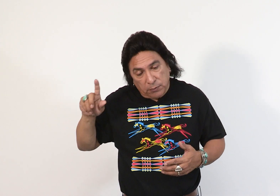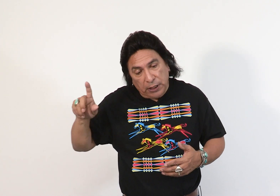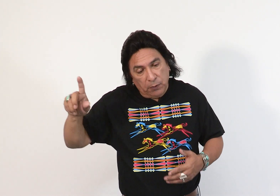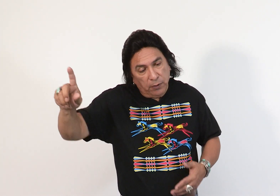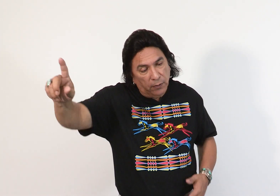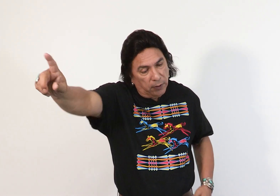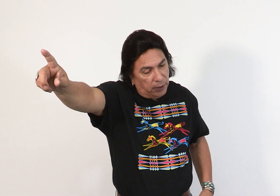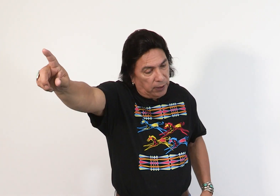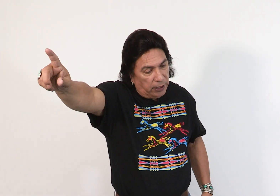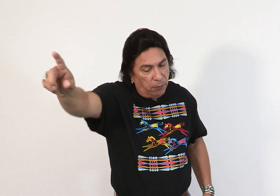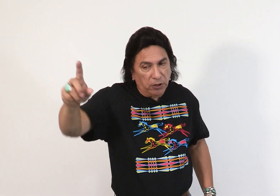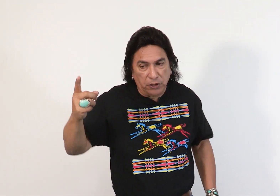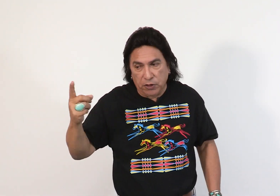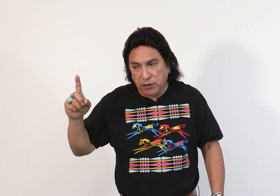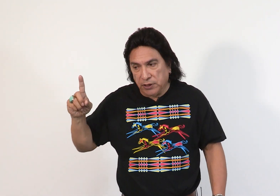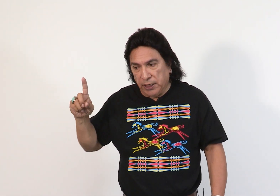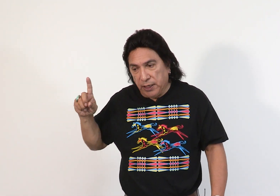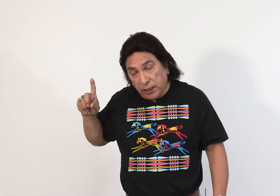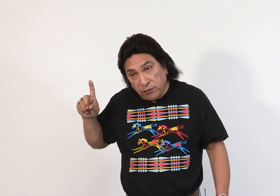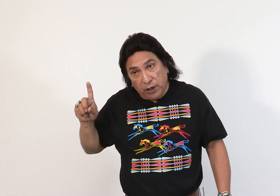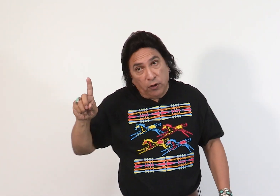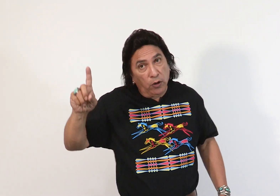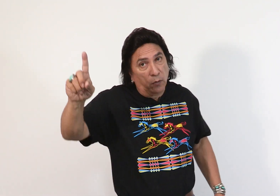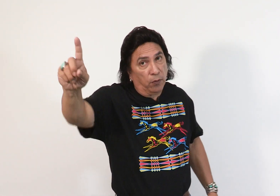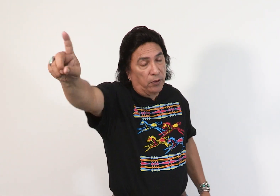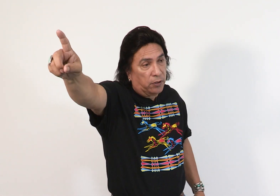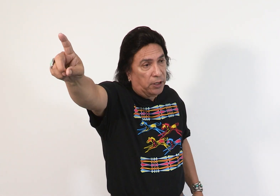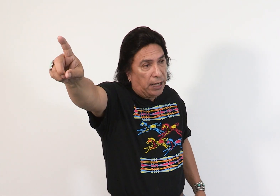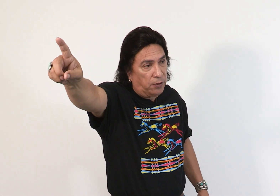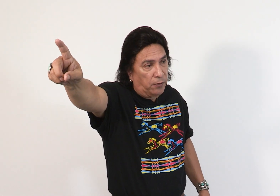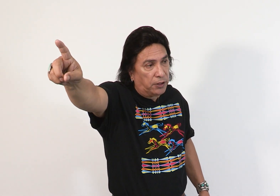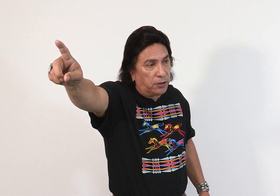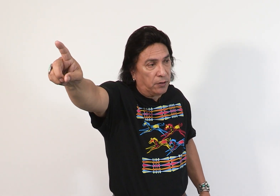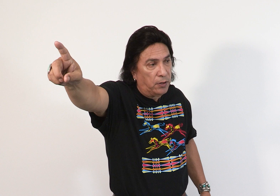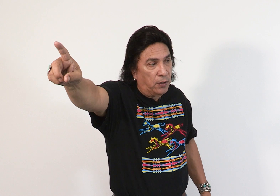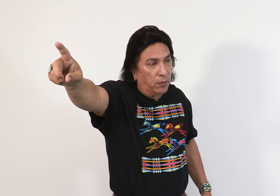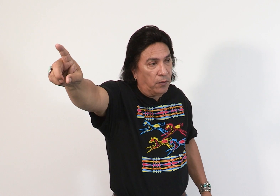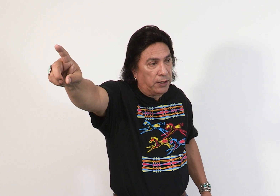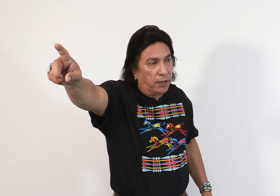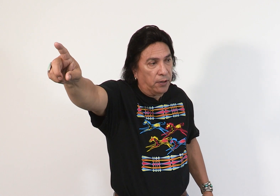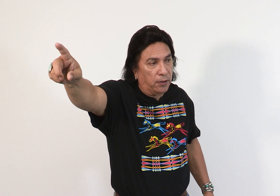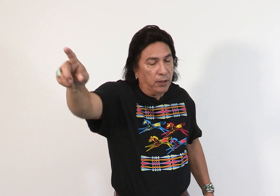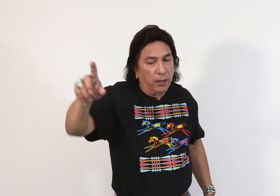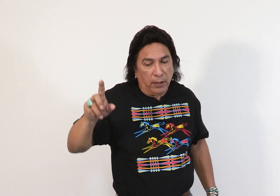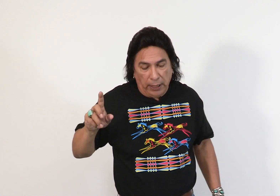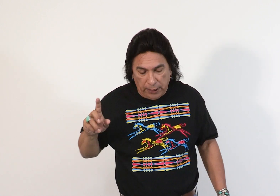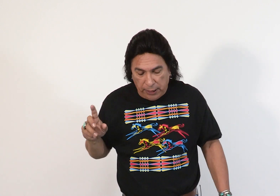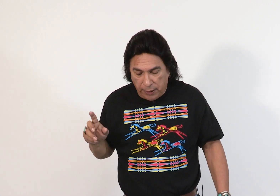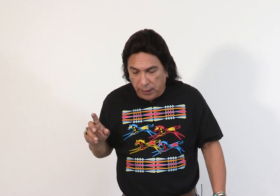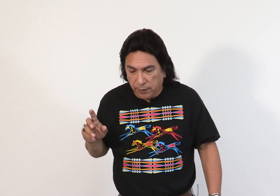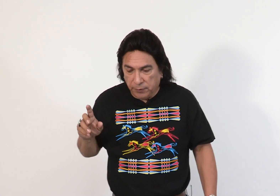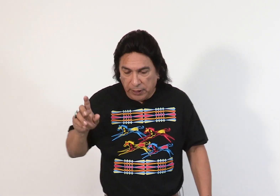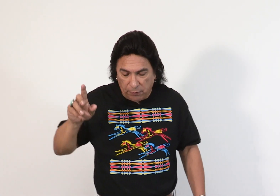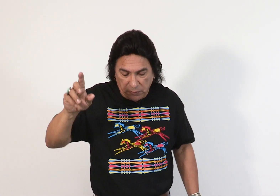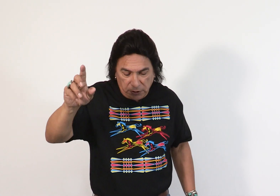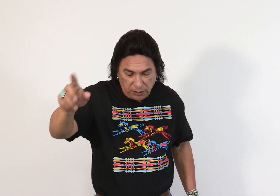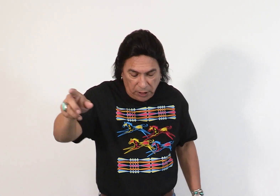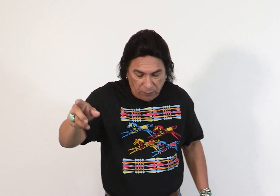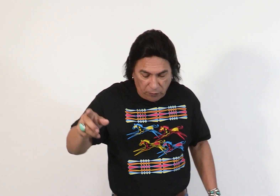he would just use his index finger and go to that direction, right there, and then that was a sign for